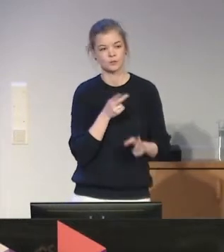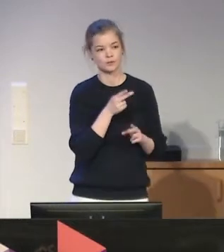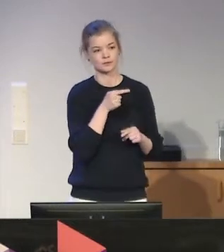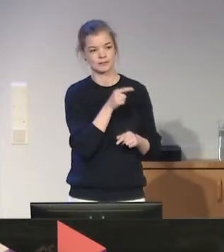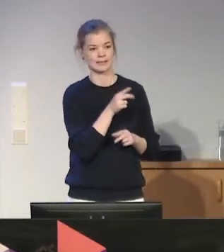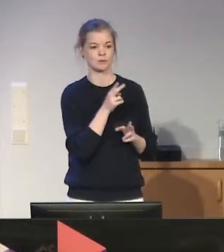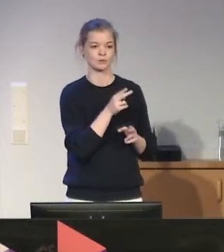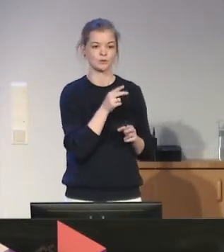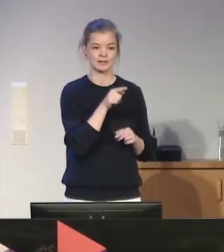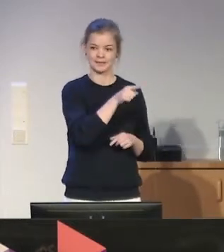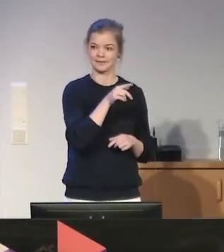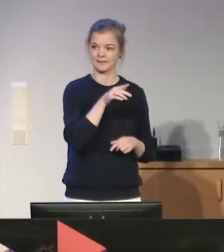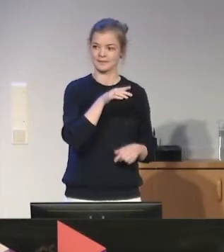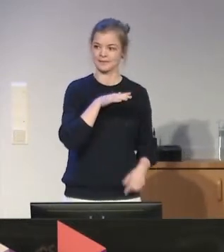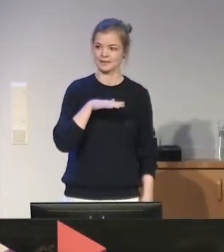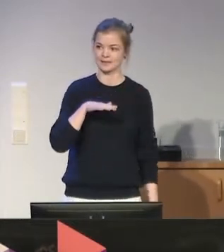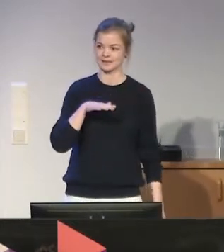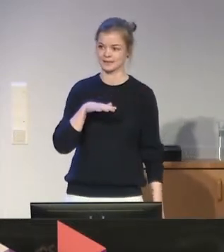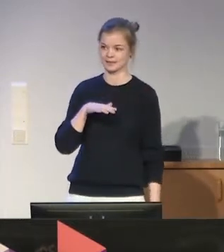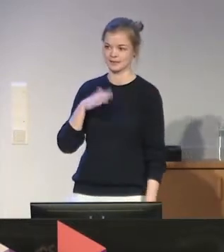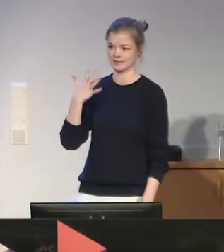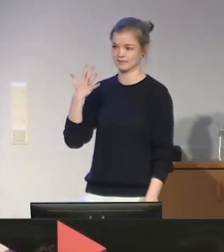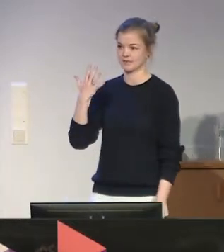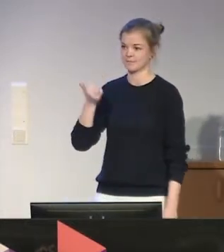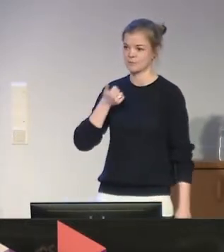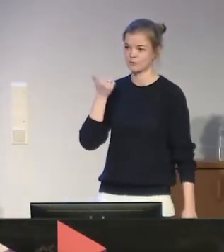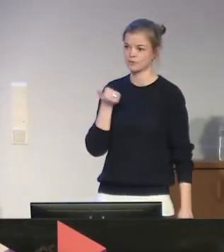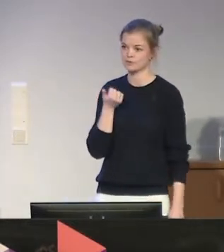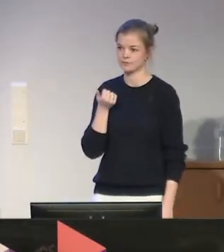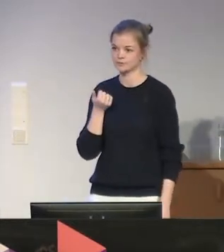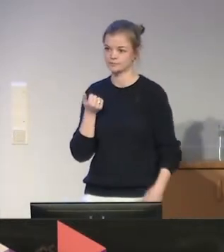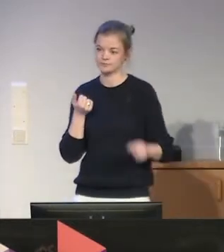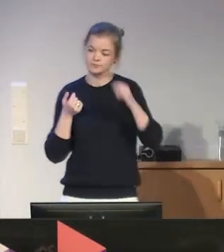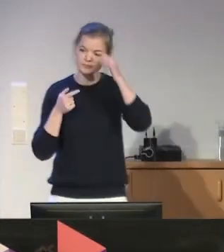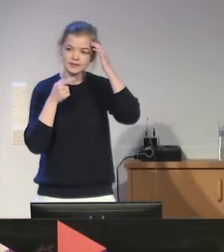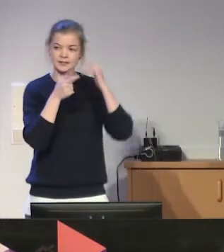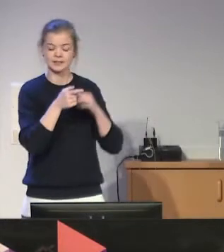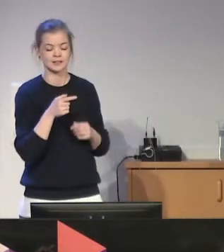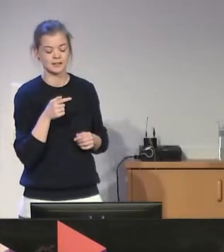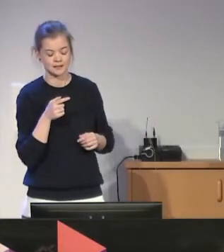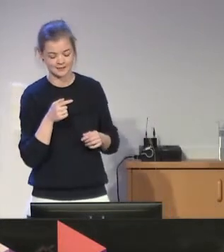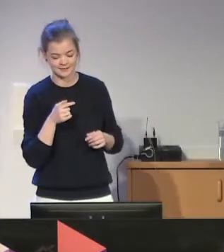deafblindness, I've been working with them for 5 years.